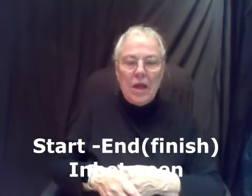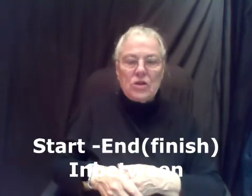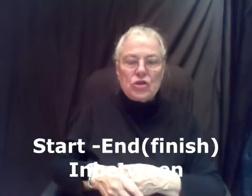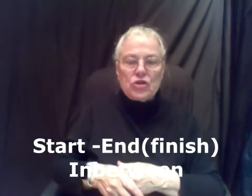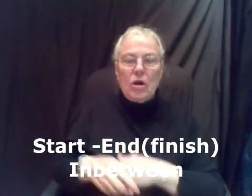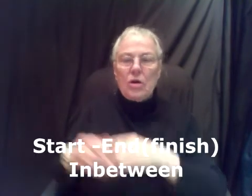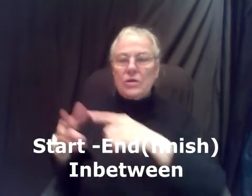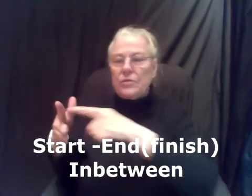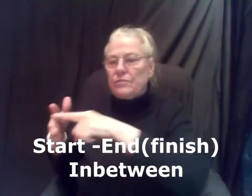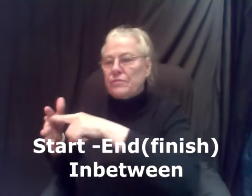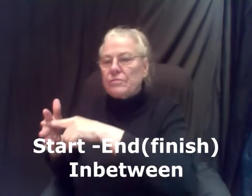Start.